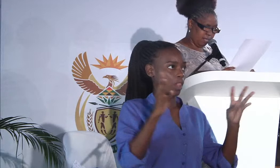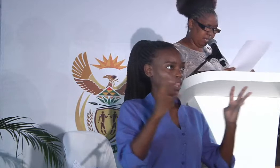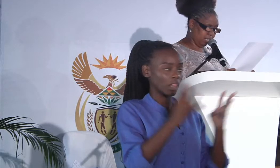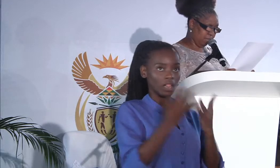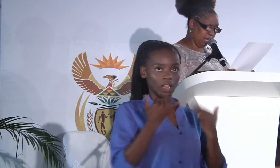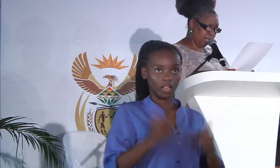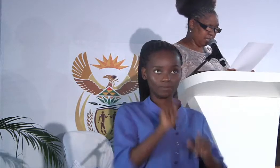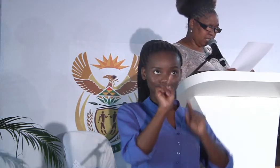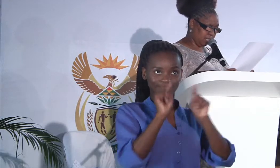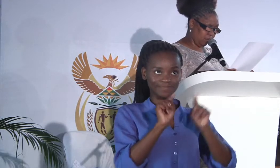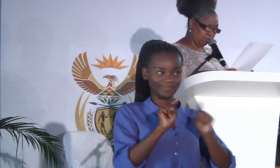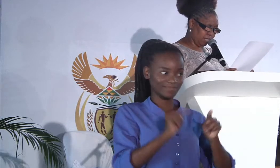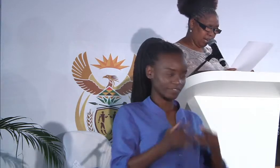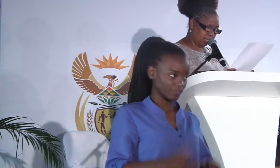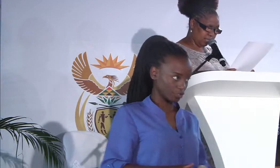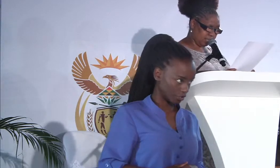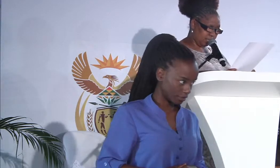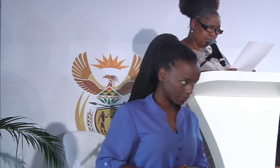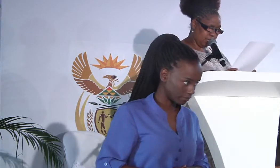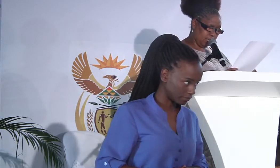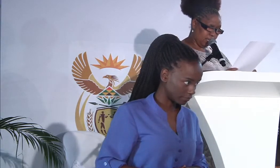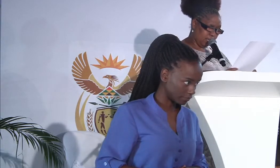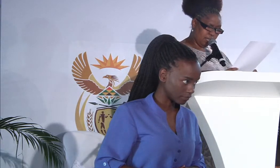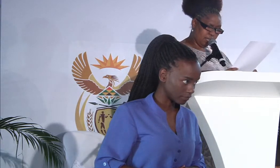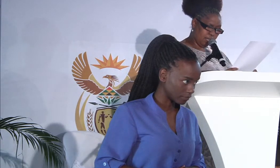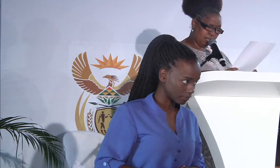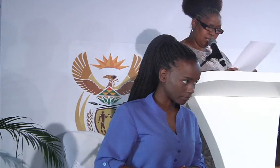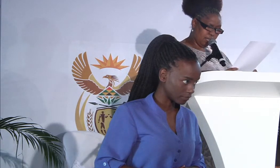the criminalization of drugs